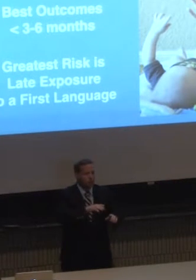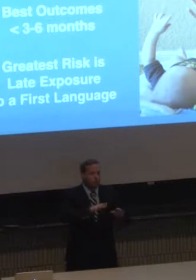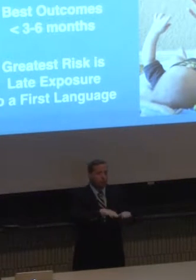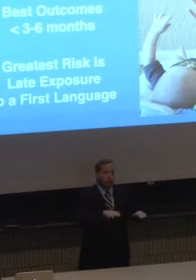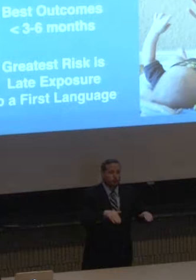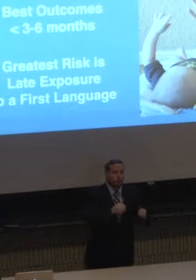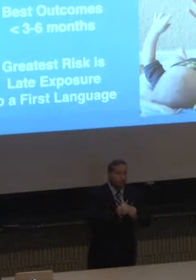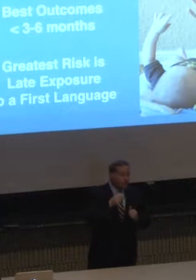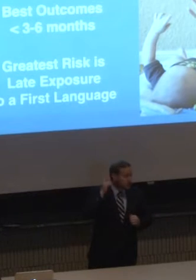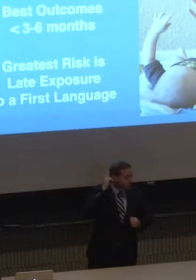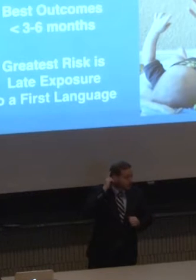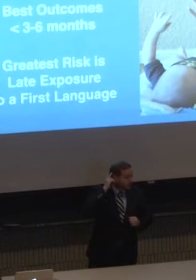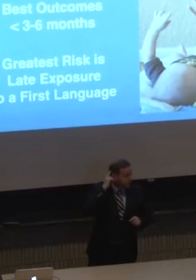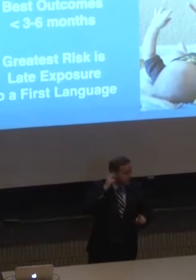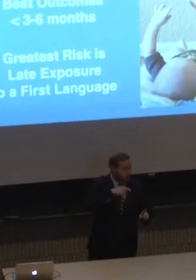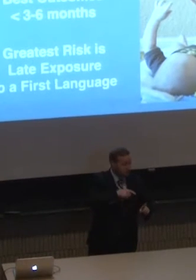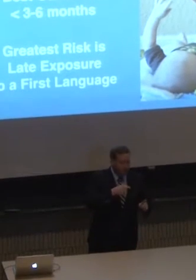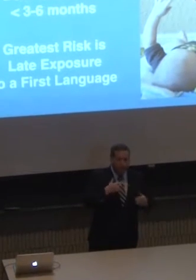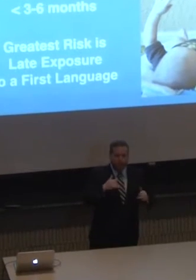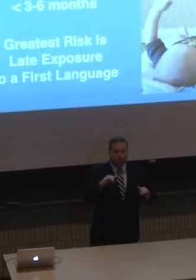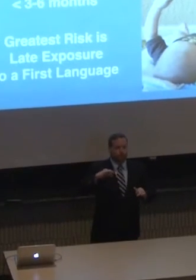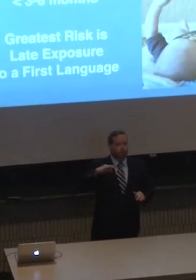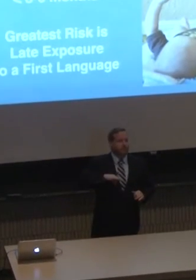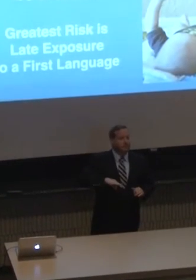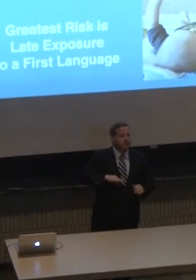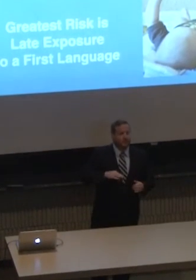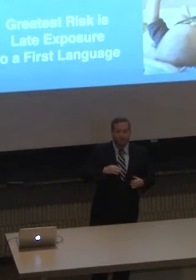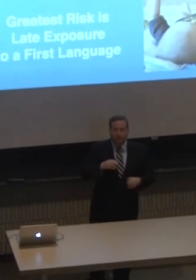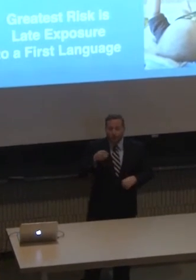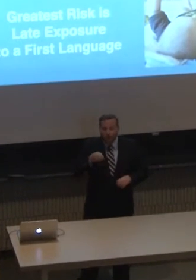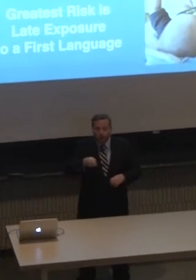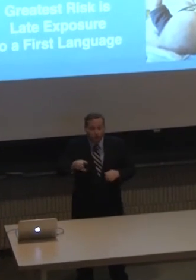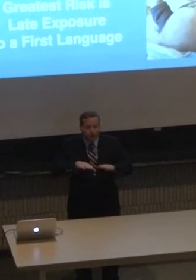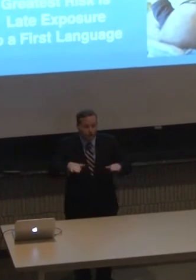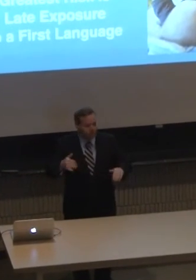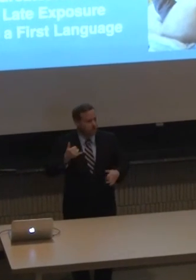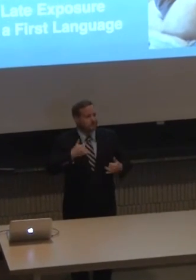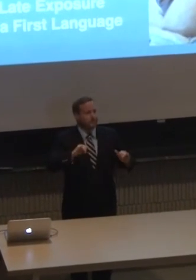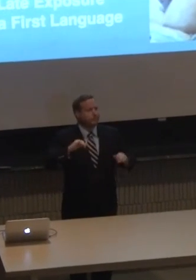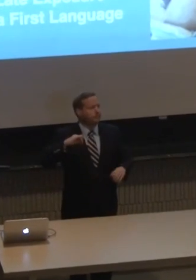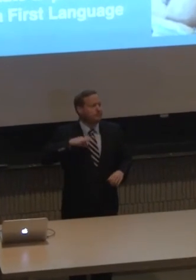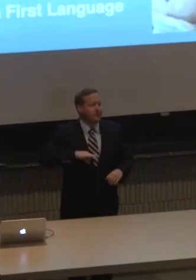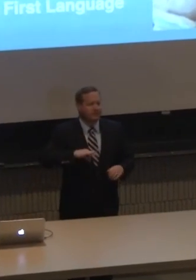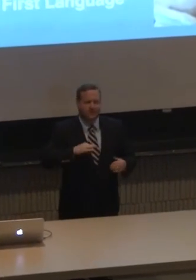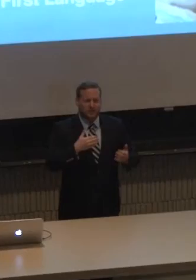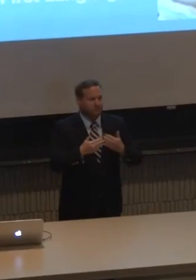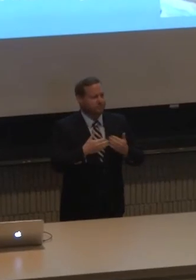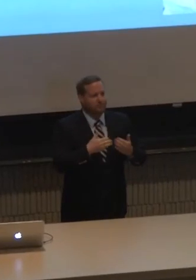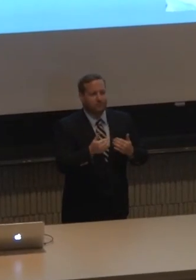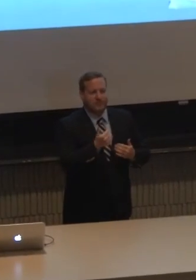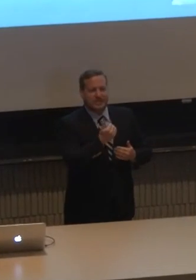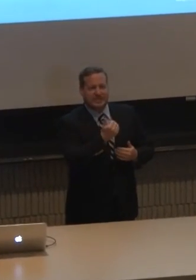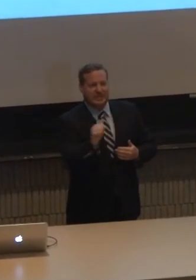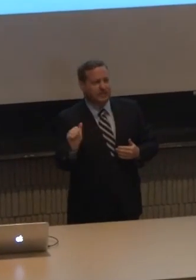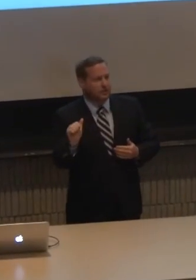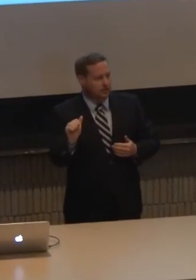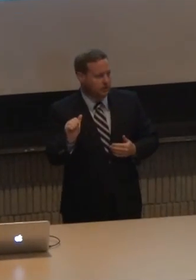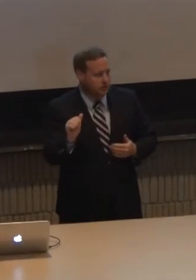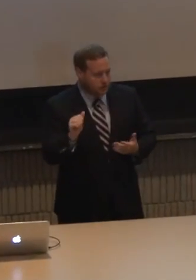there. Even for children with cochlear implants, there's still a benefit of exposure to sign language. It's true for hard